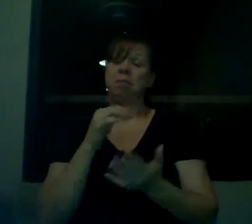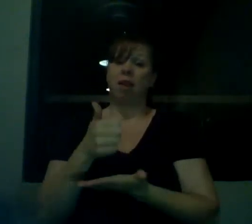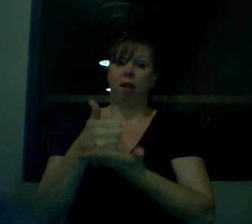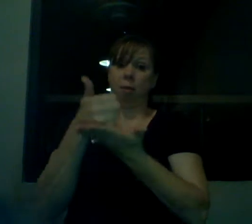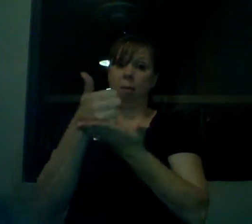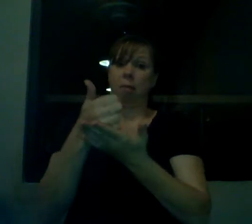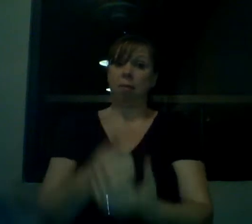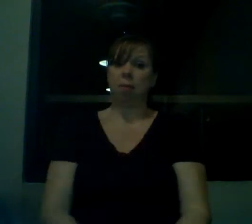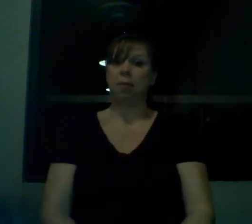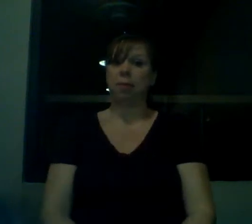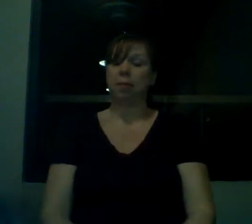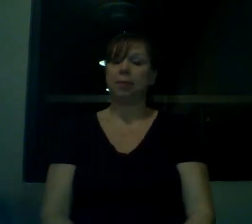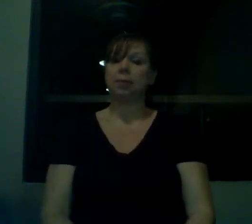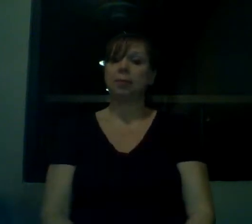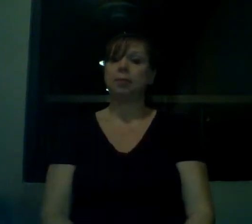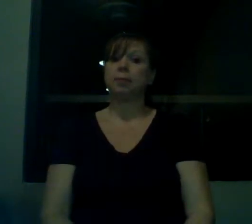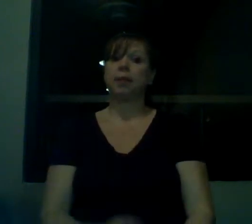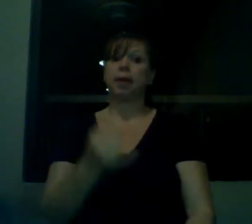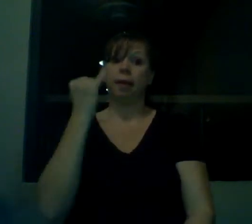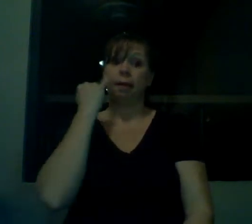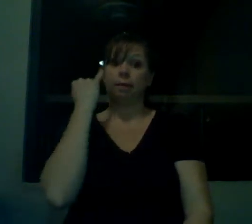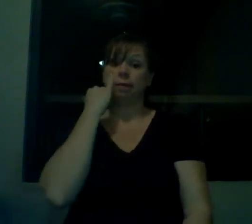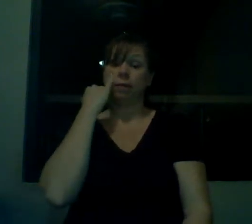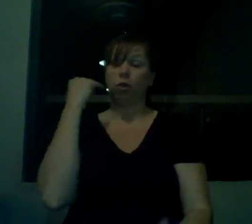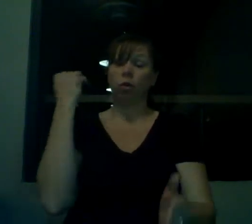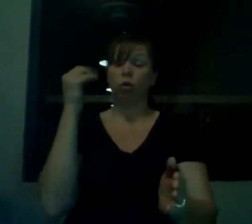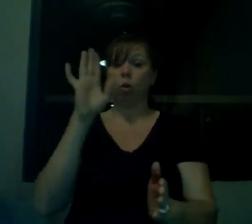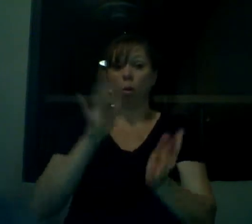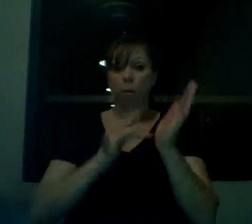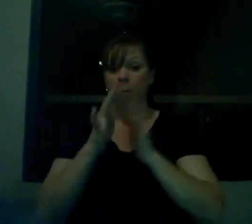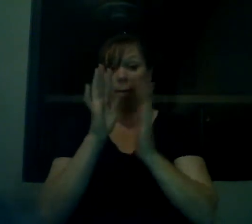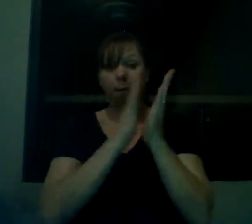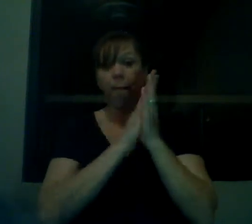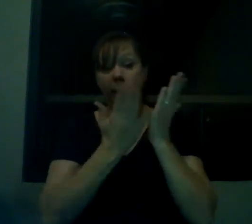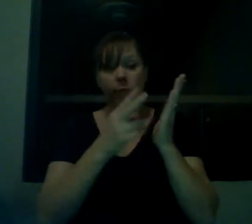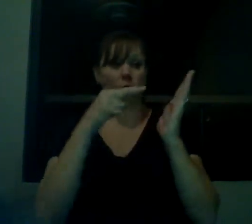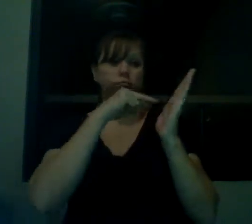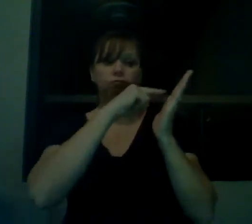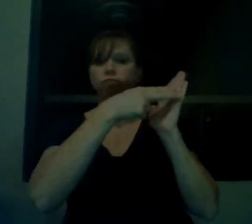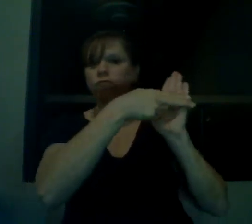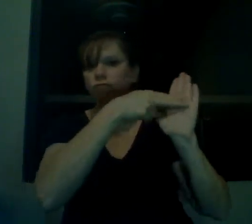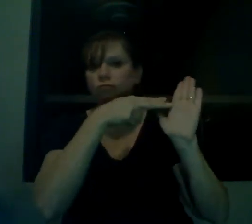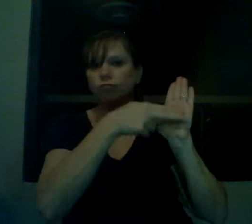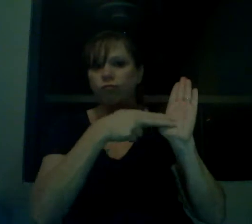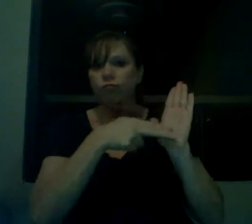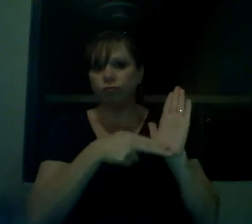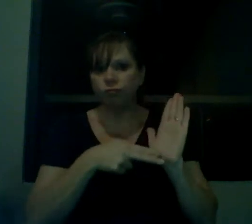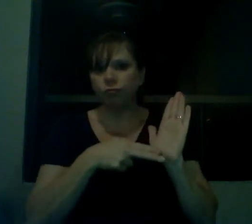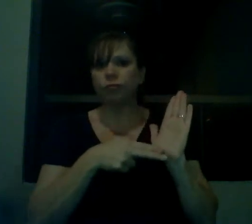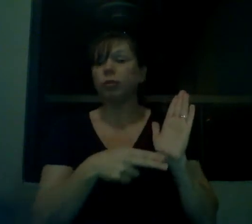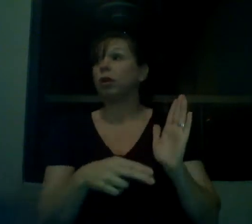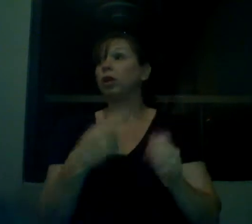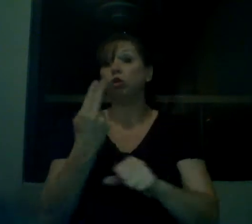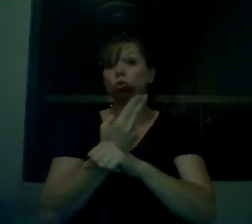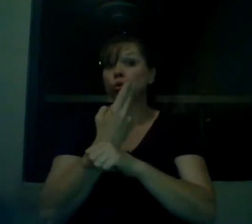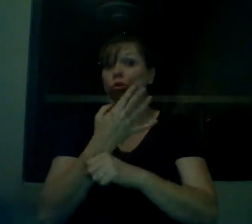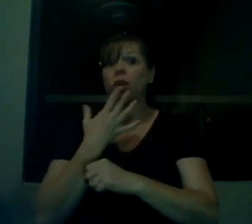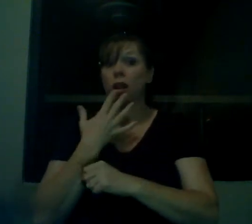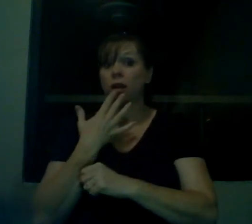the, highlighting it, you're highlighting your Bible, or after your notes, you highlight it. Like, not only do I take notes,